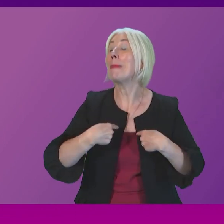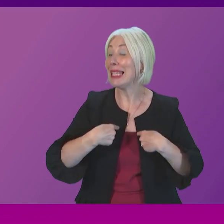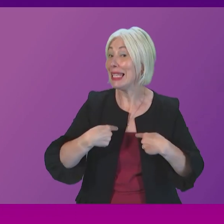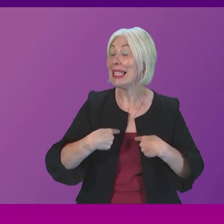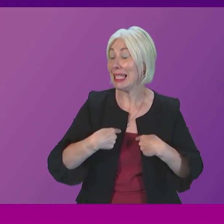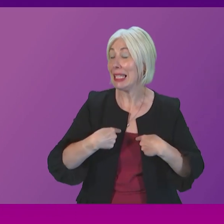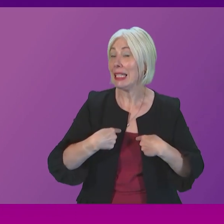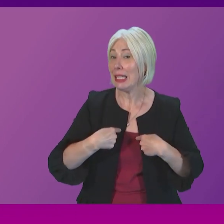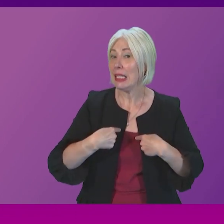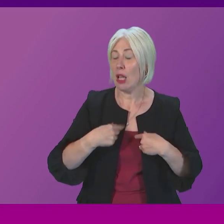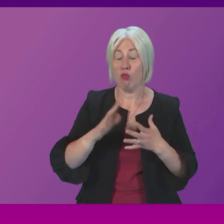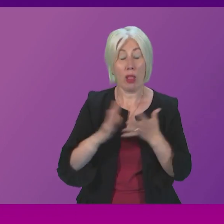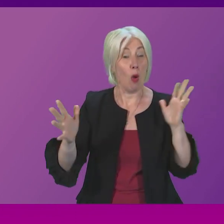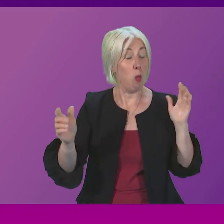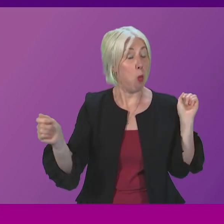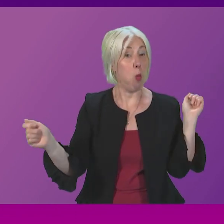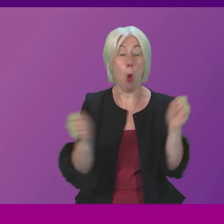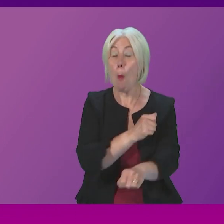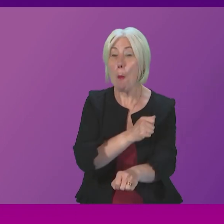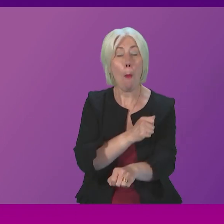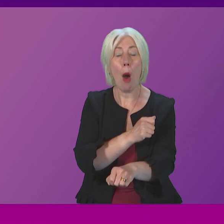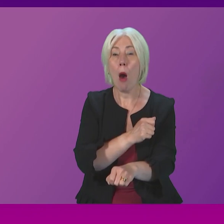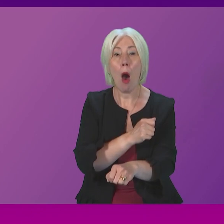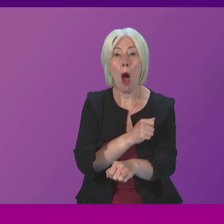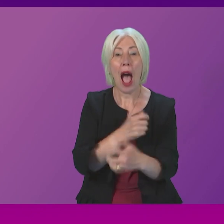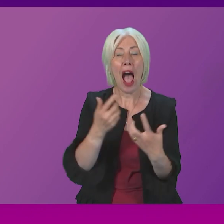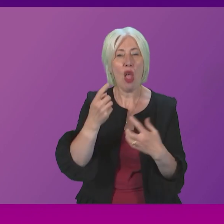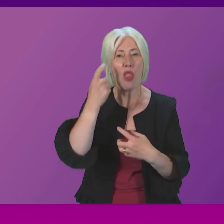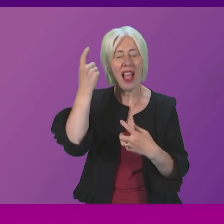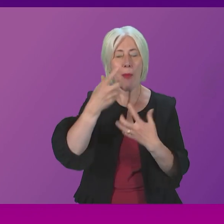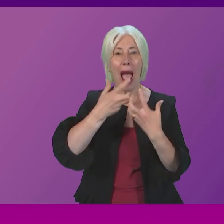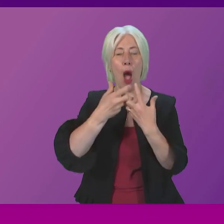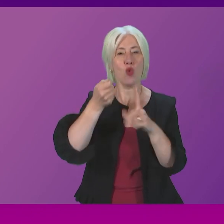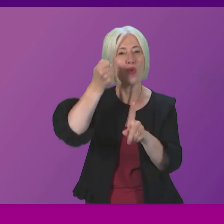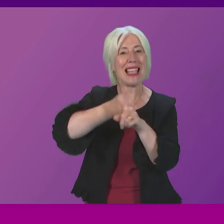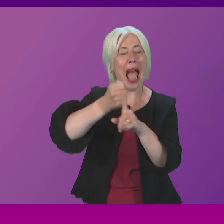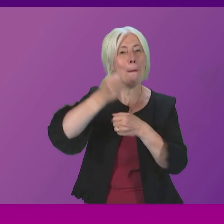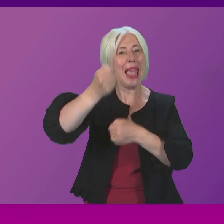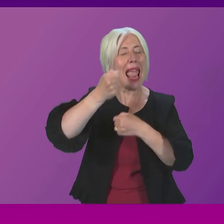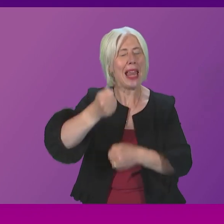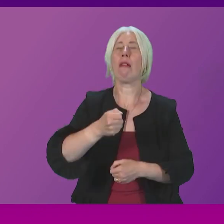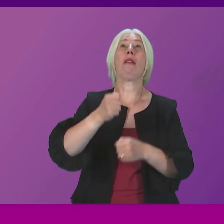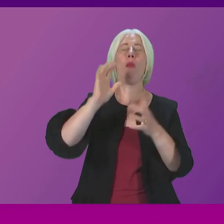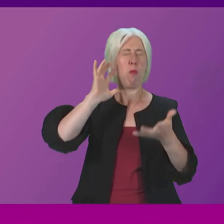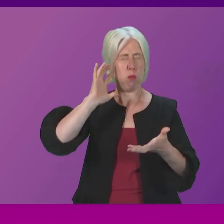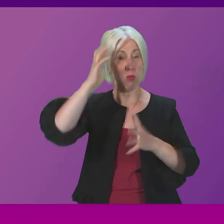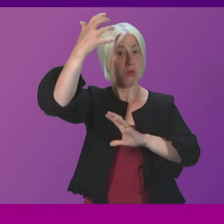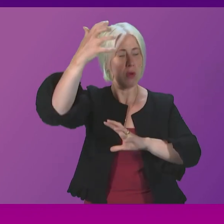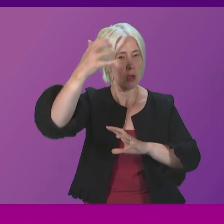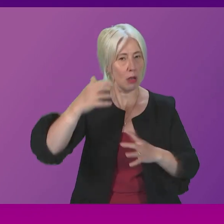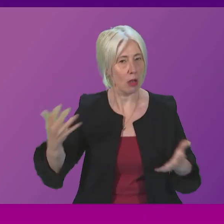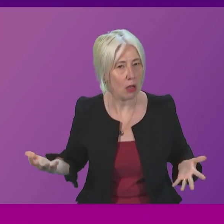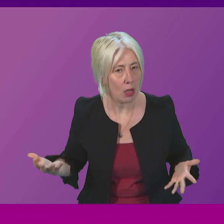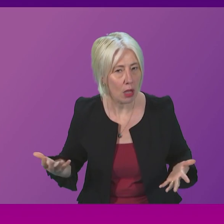it changed completely the whole way that we thought about campaigning. And so I would actually say, now